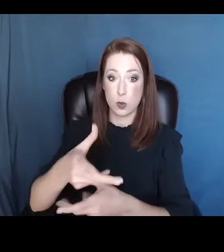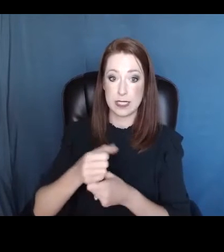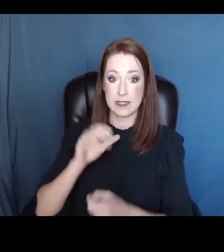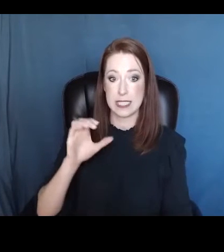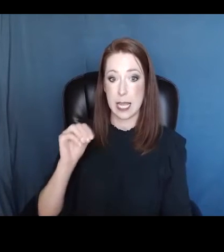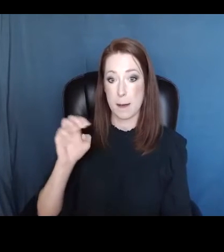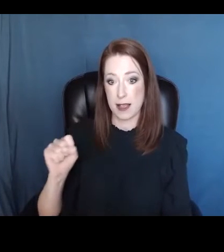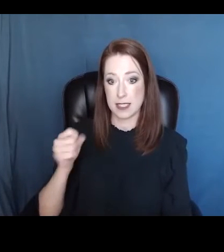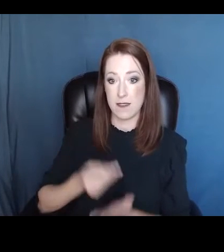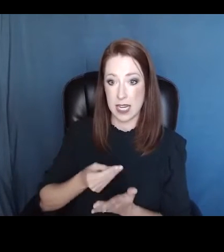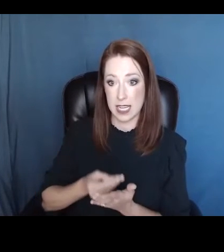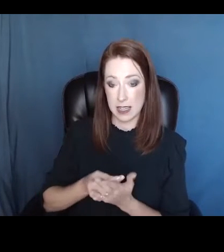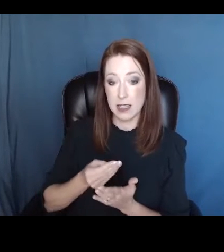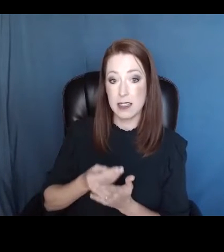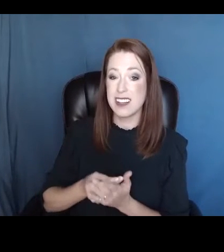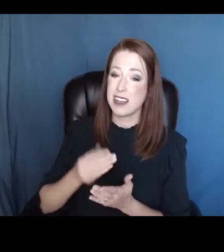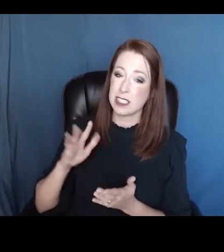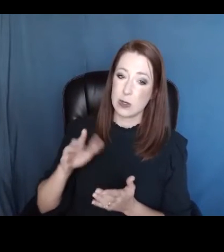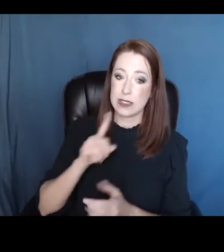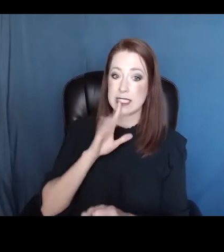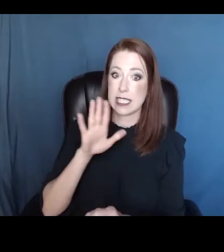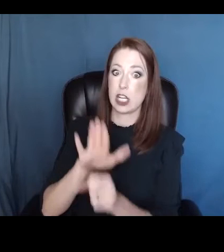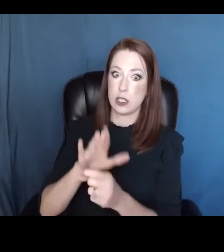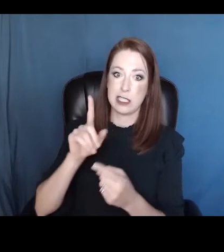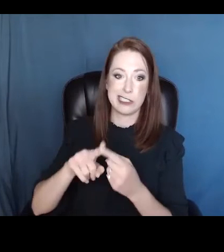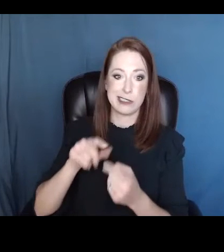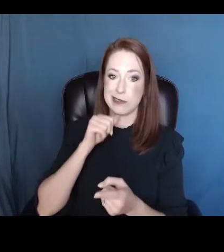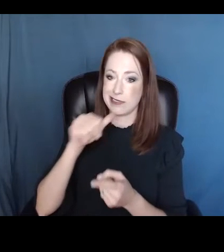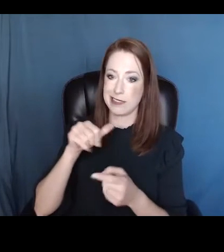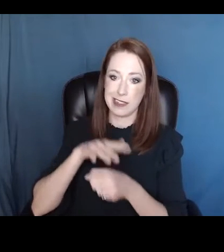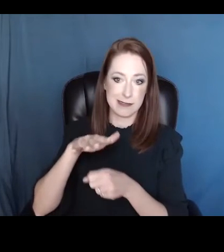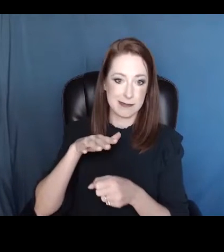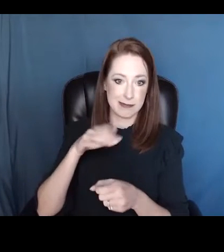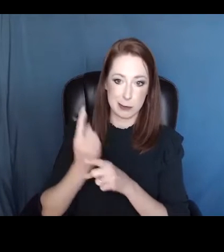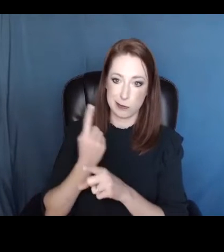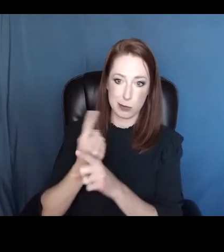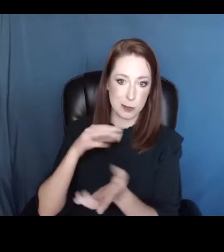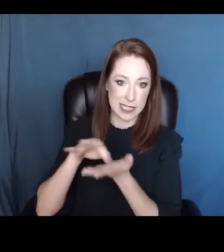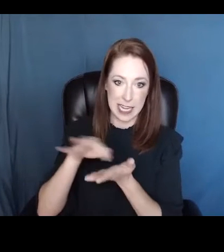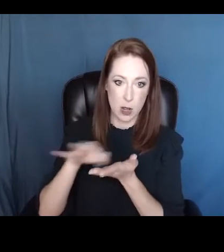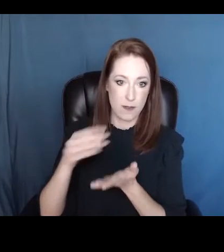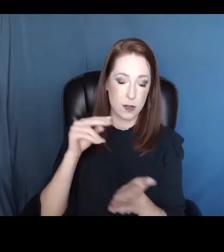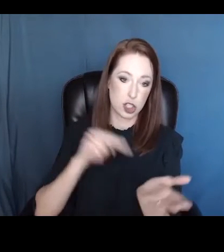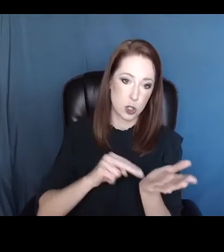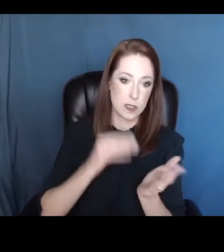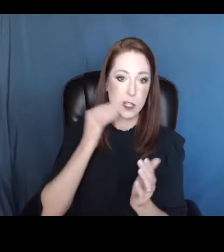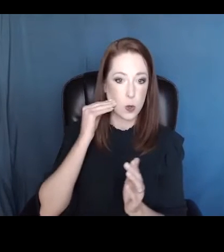funding. Because of that, it's kind of guaranteed to be an undercount of nursing home